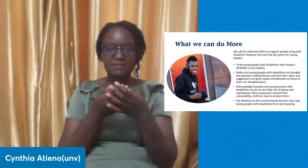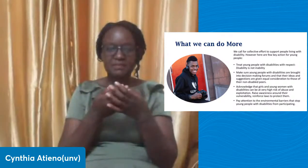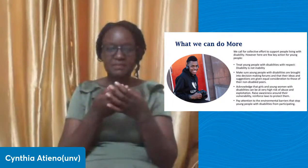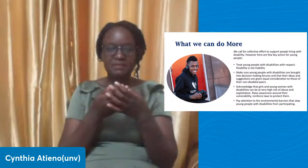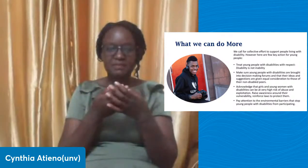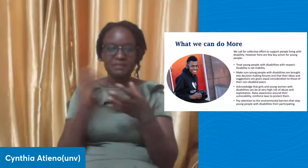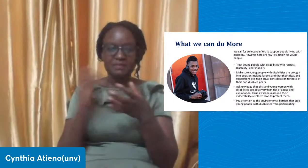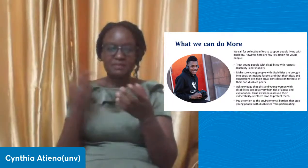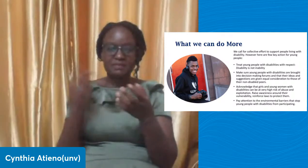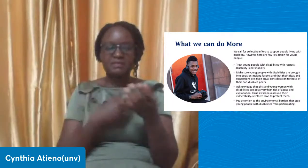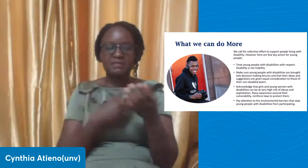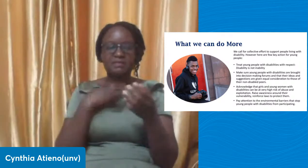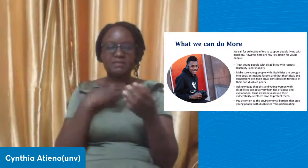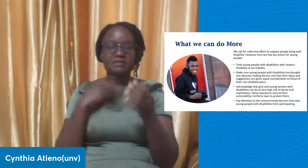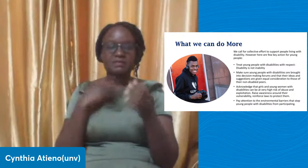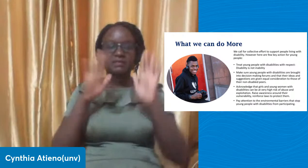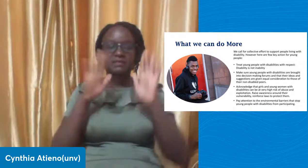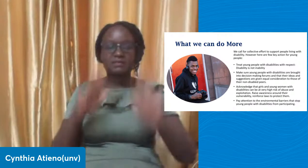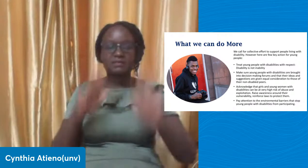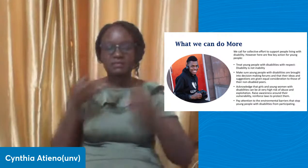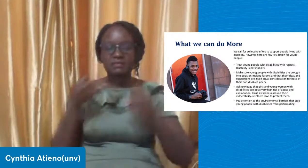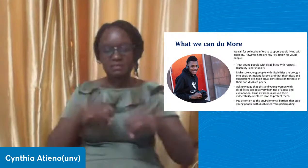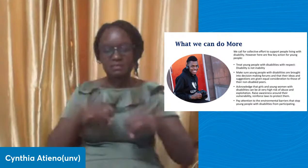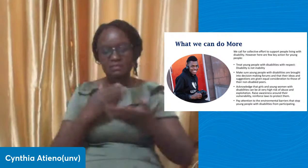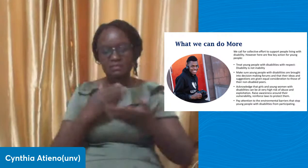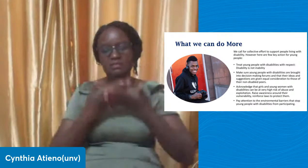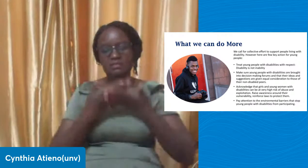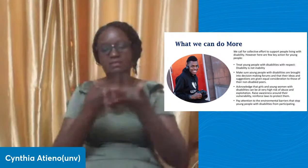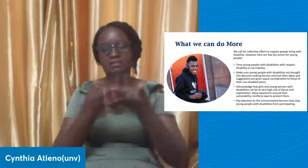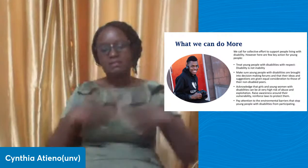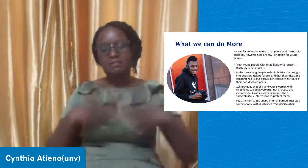disabled, to promote